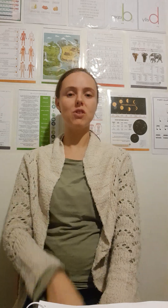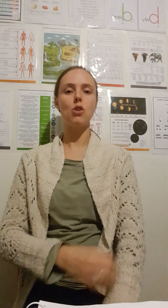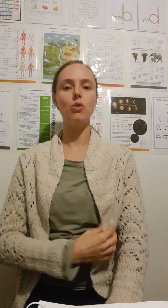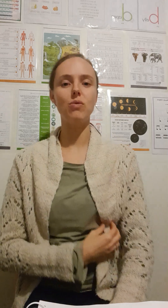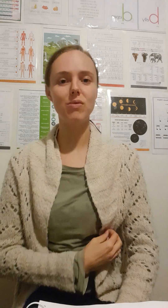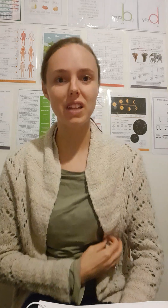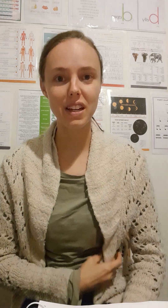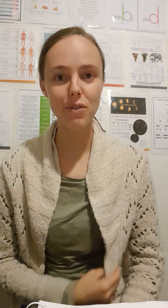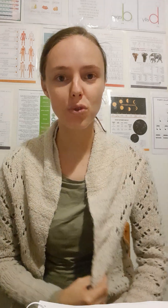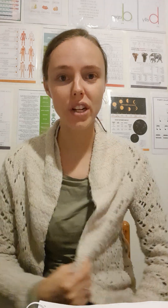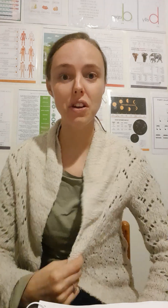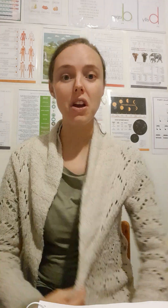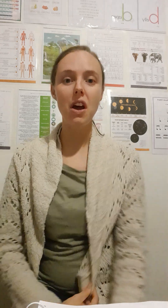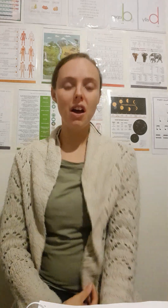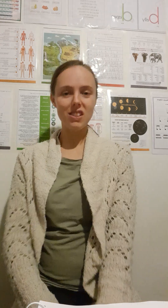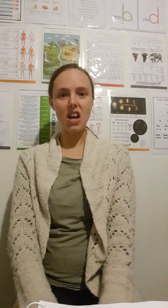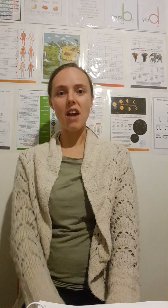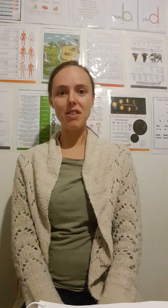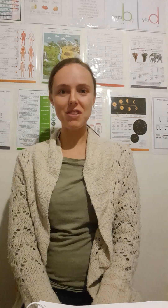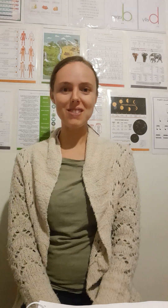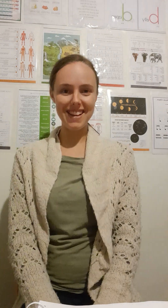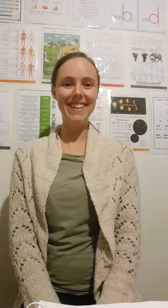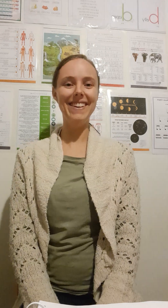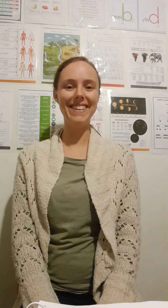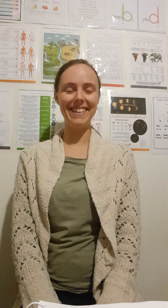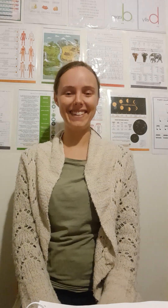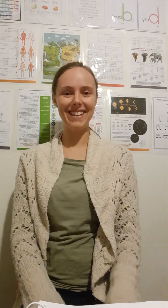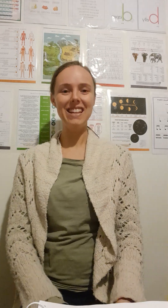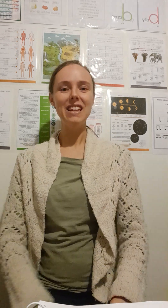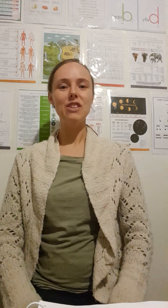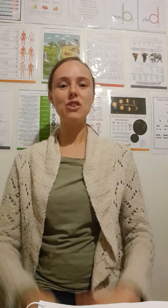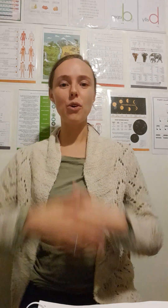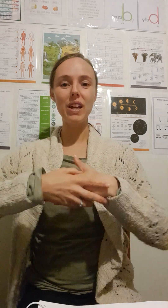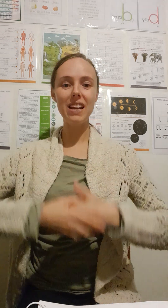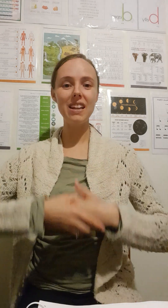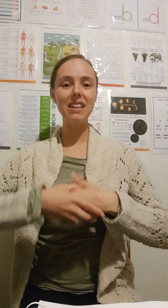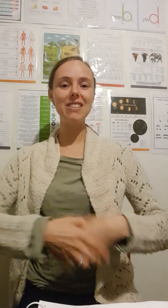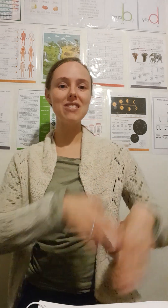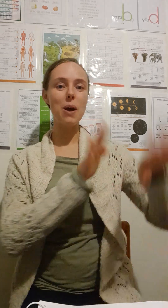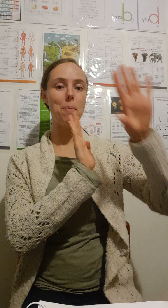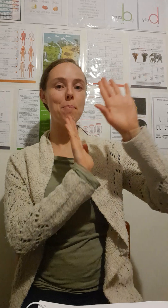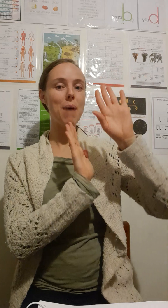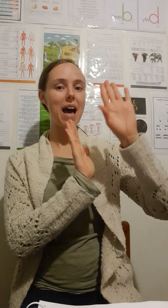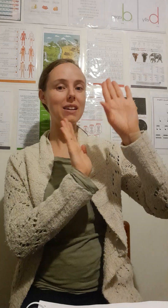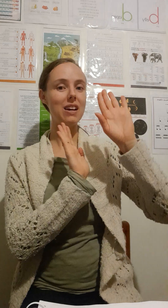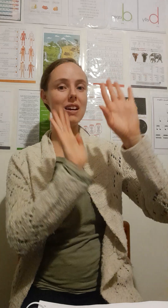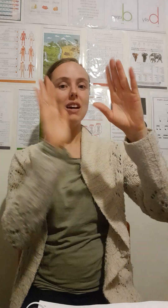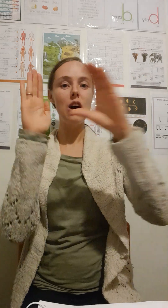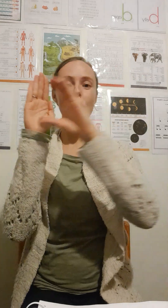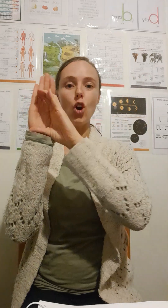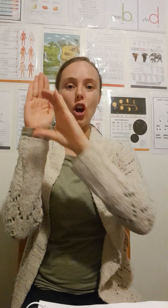So they can avoid tyrants. So England's Magna